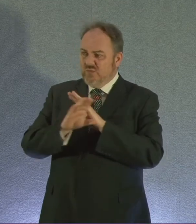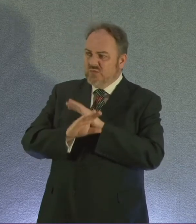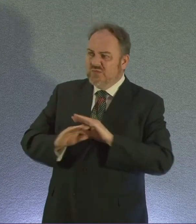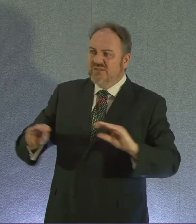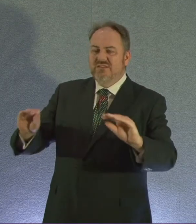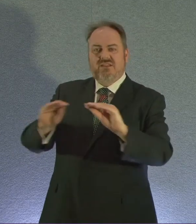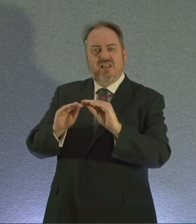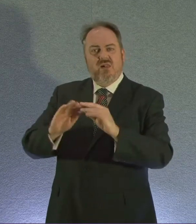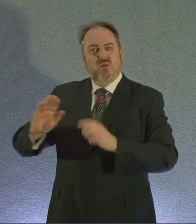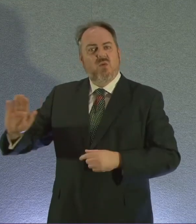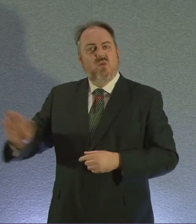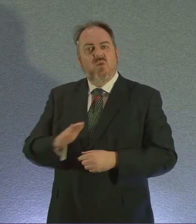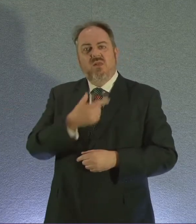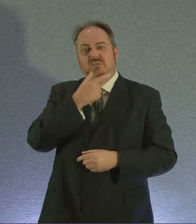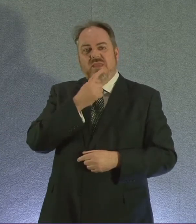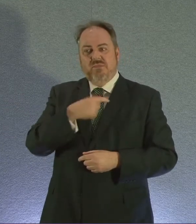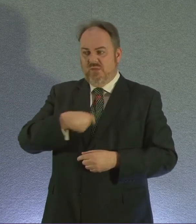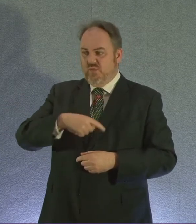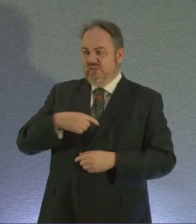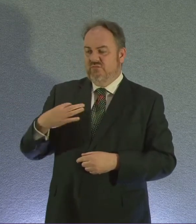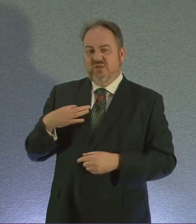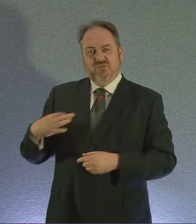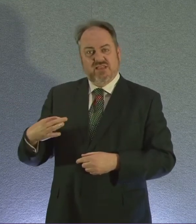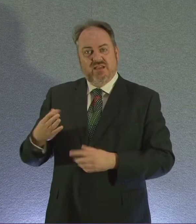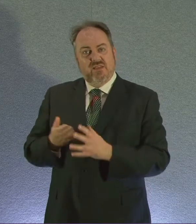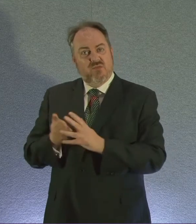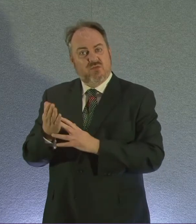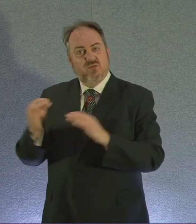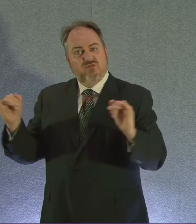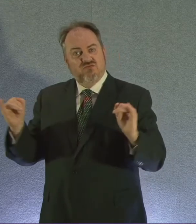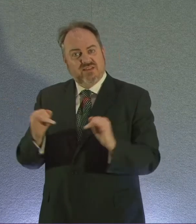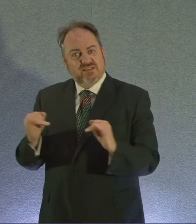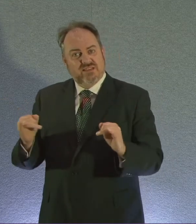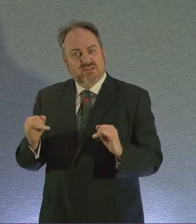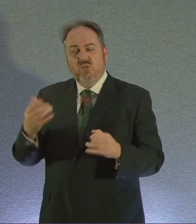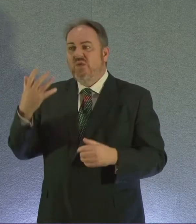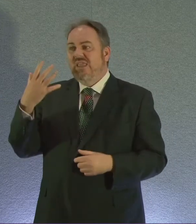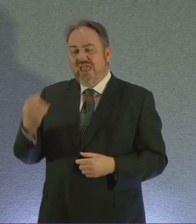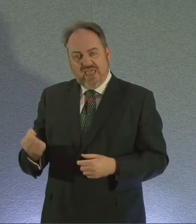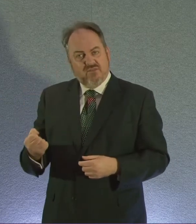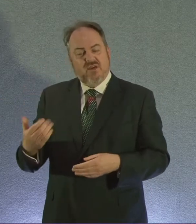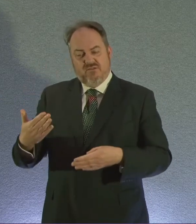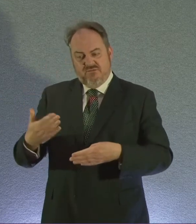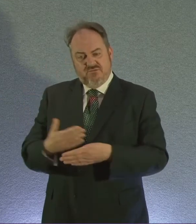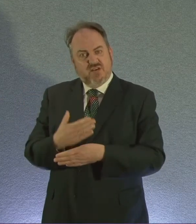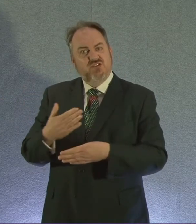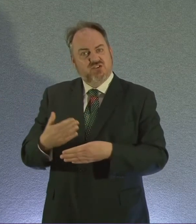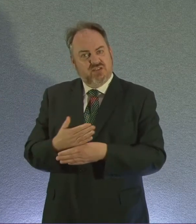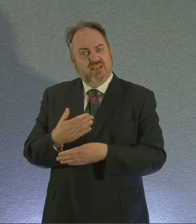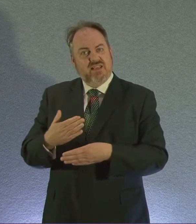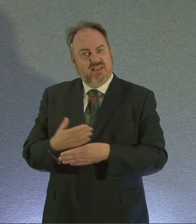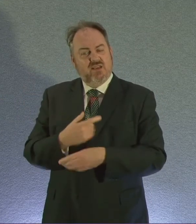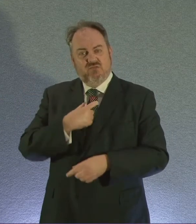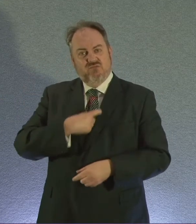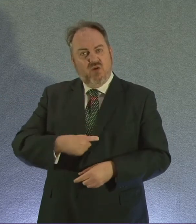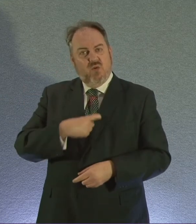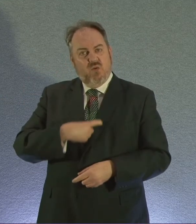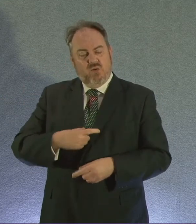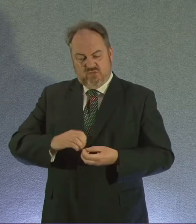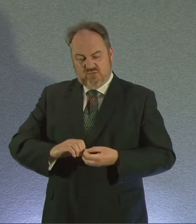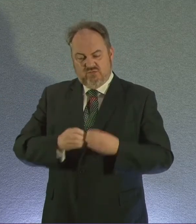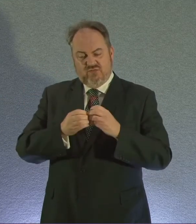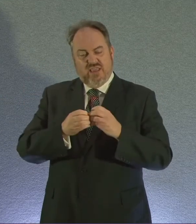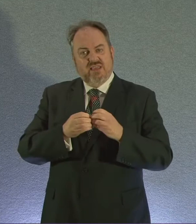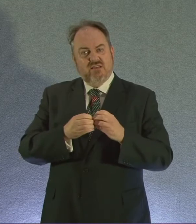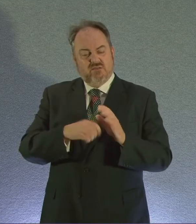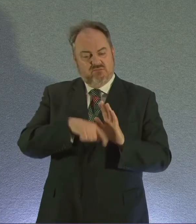represent in our communities, that even at time of crisis we have a functioning legislature which still knows how to exercise that function.